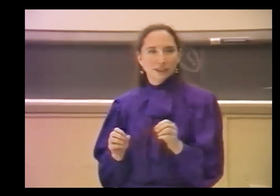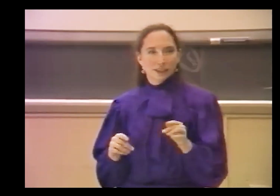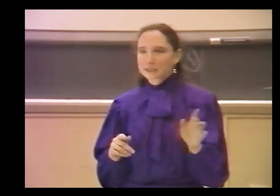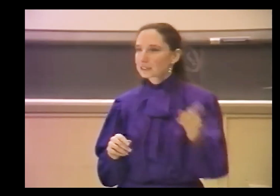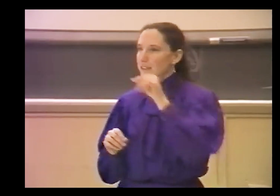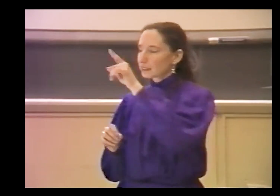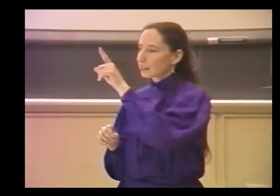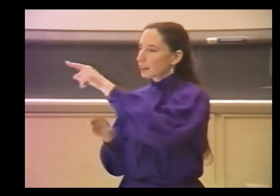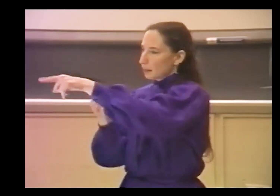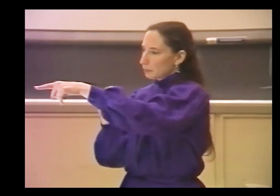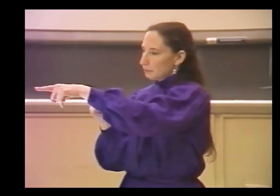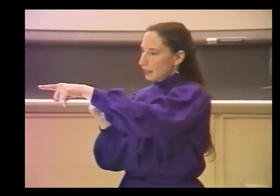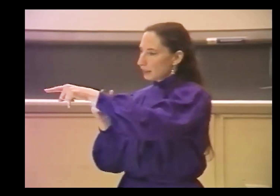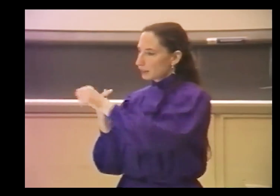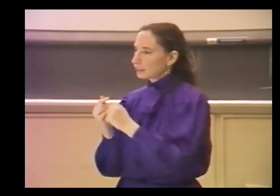Okay. Meg?